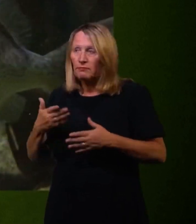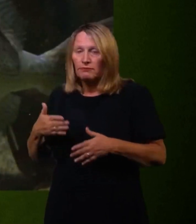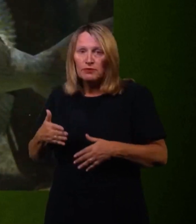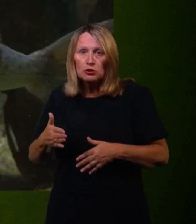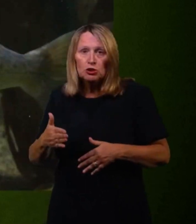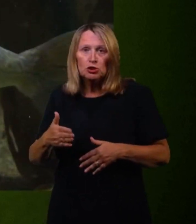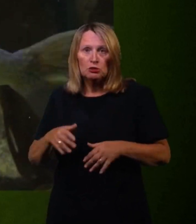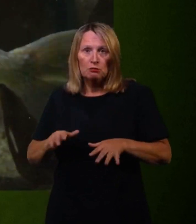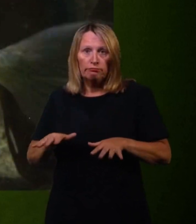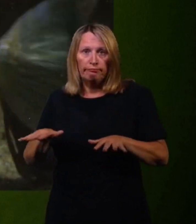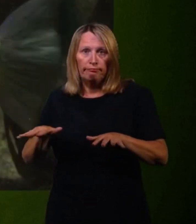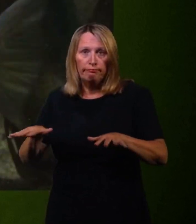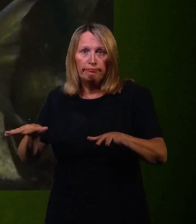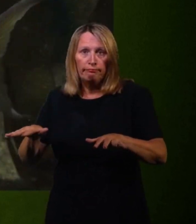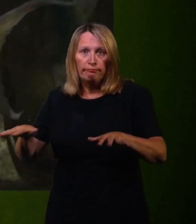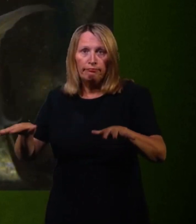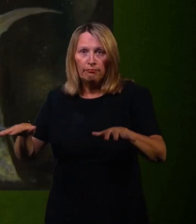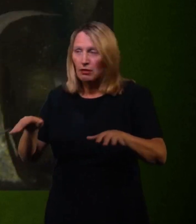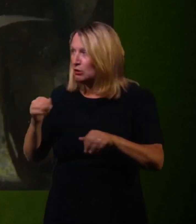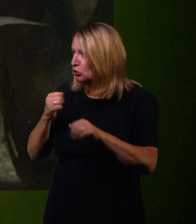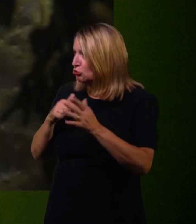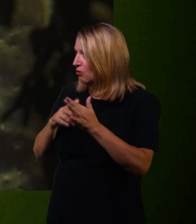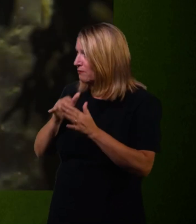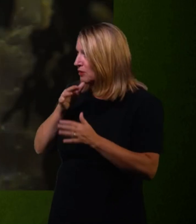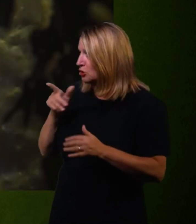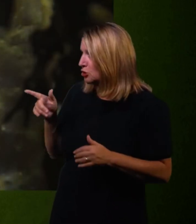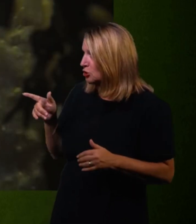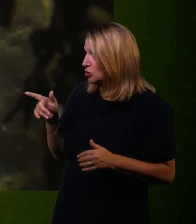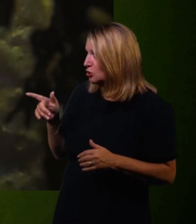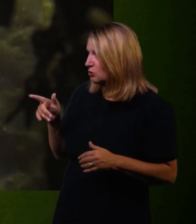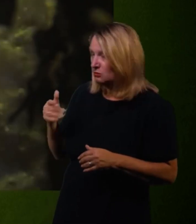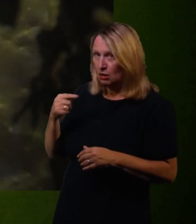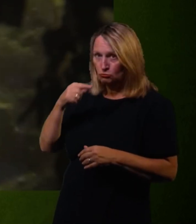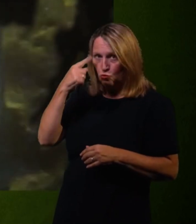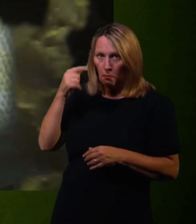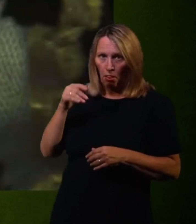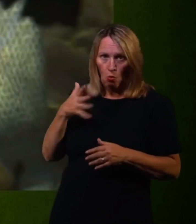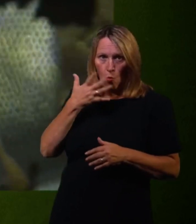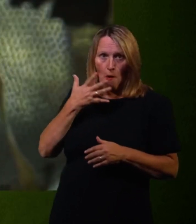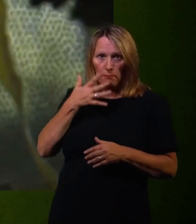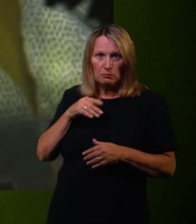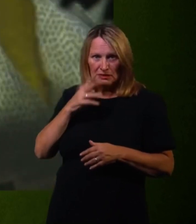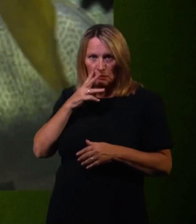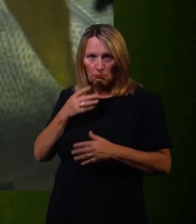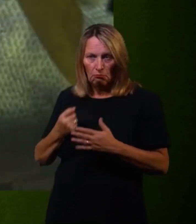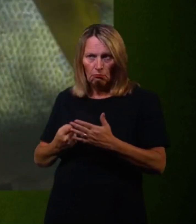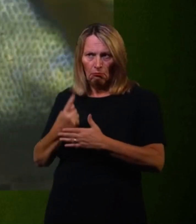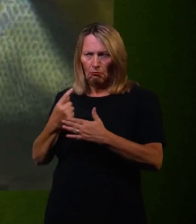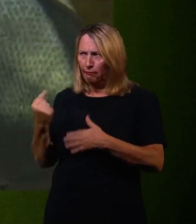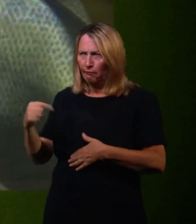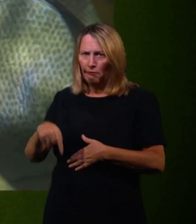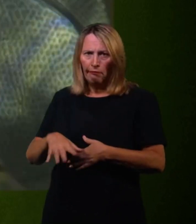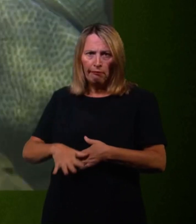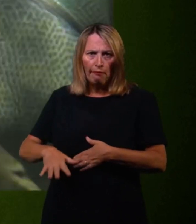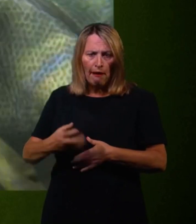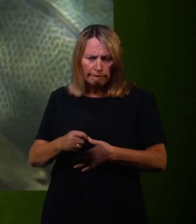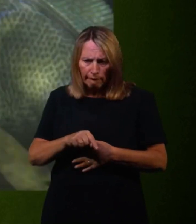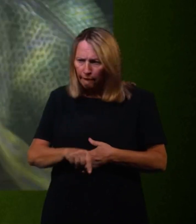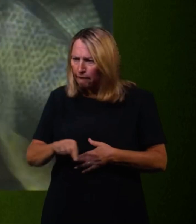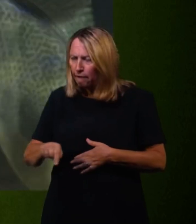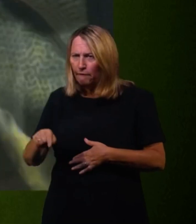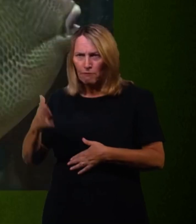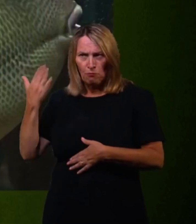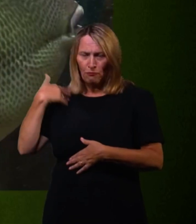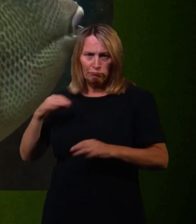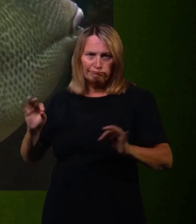to our water. So things like this triggerfish here, very much a tropical species. It's now seen almost annually, considered a seasonal visitor,